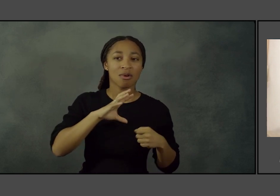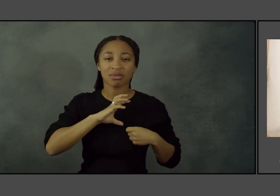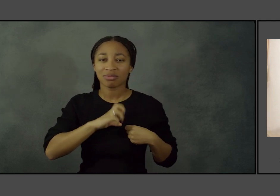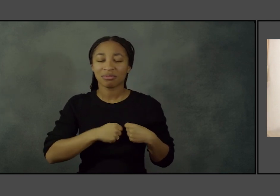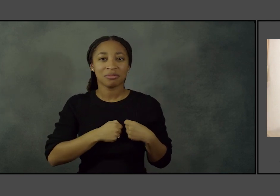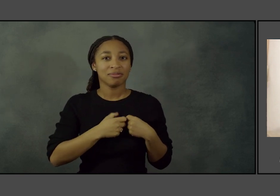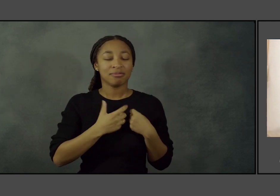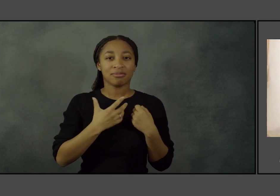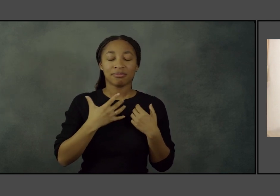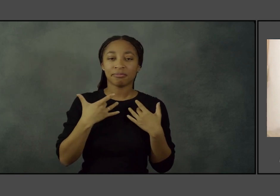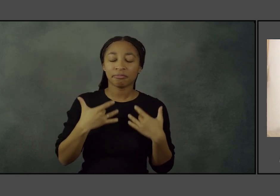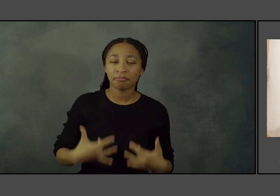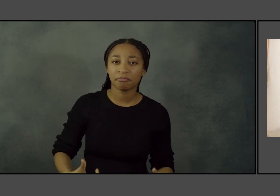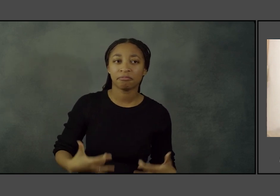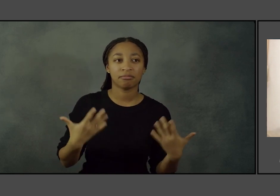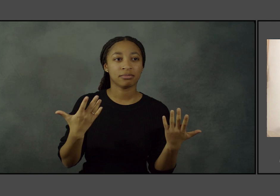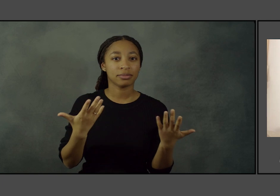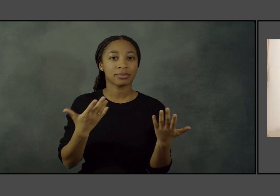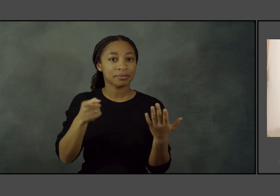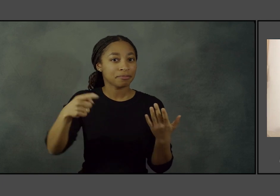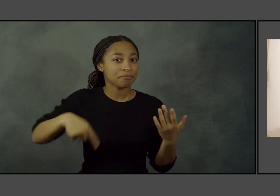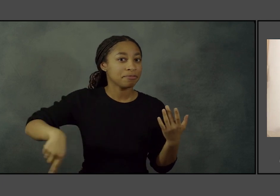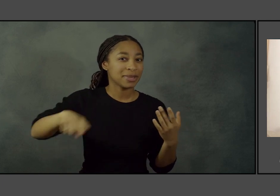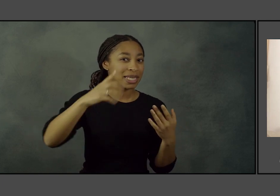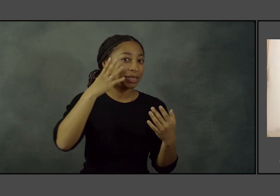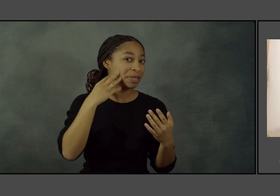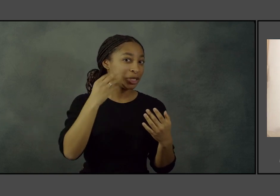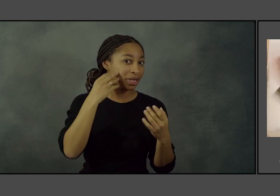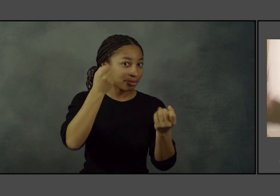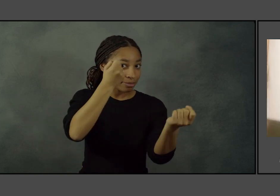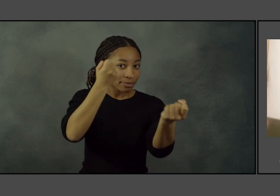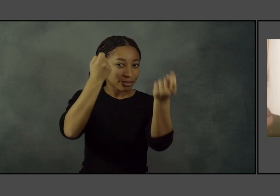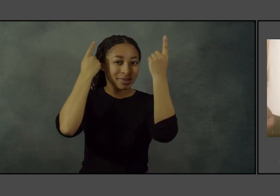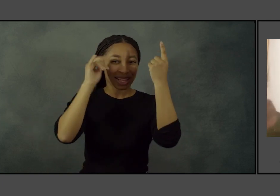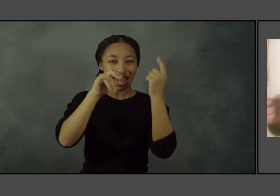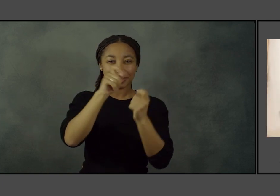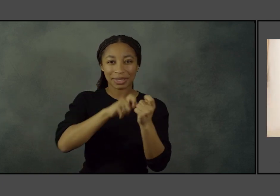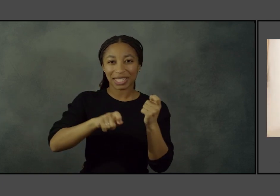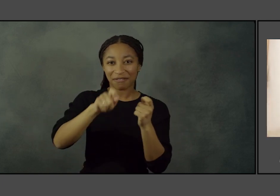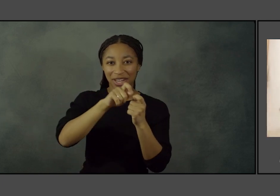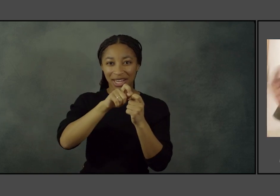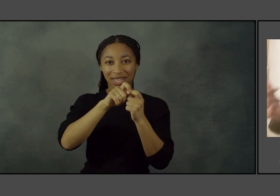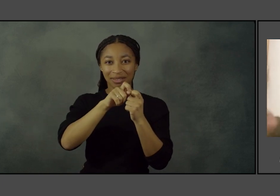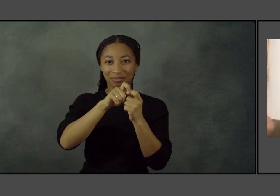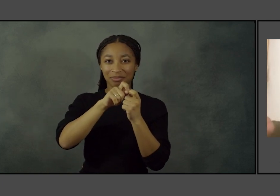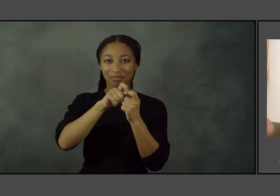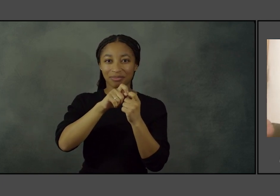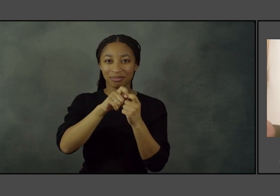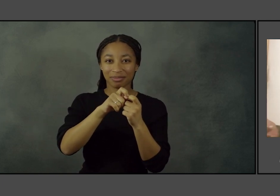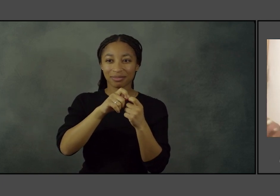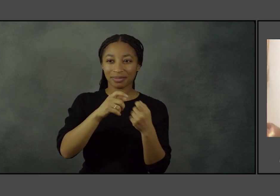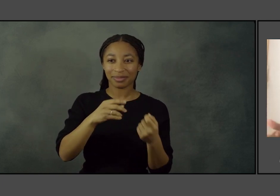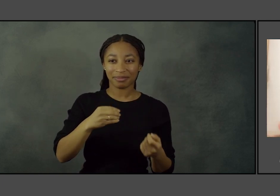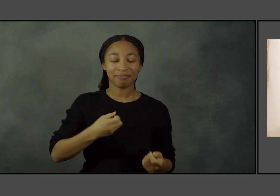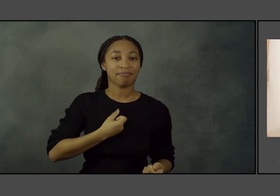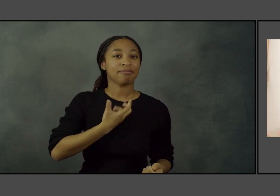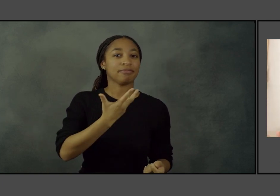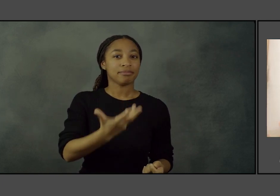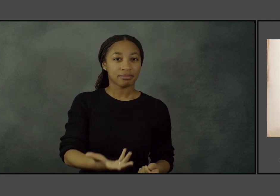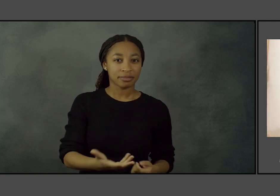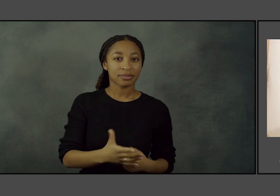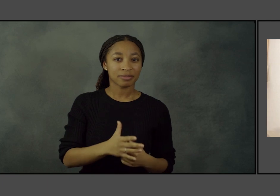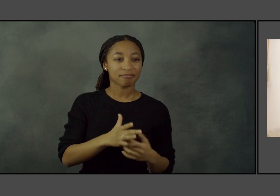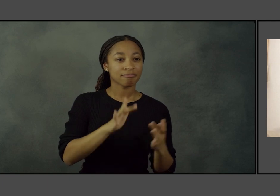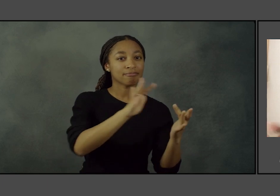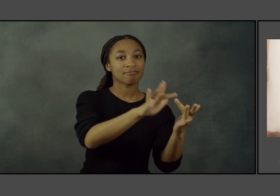that specific nature that the music comes out of that it also touches people across the world. And